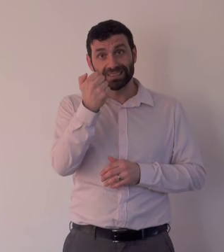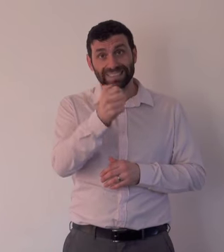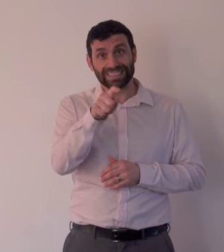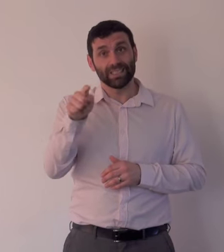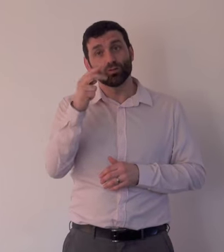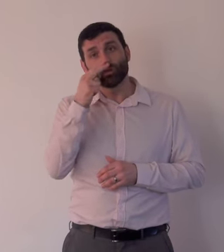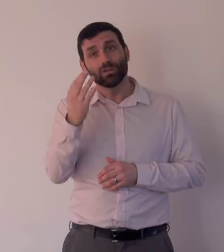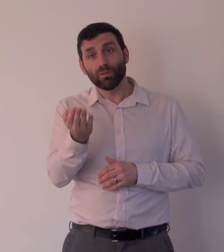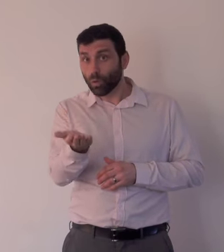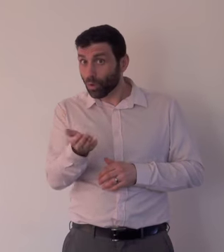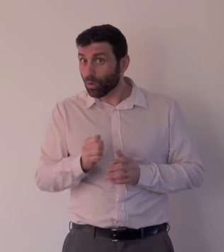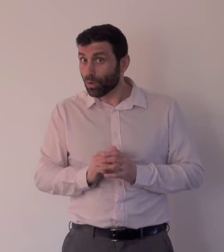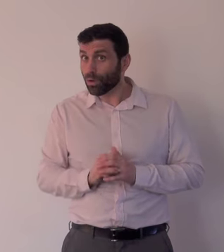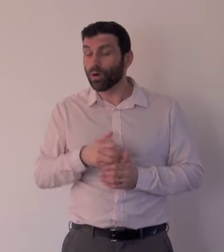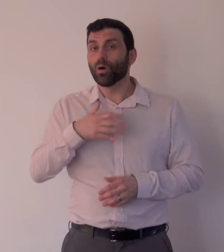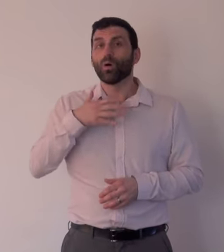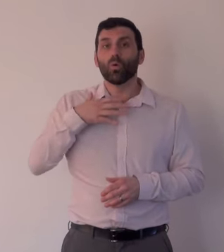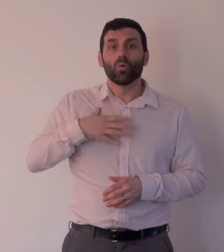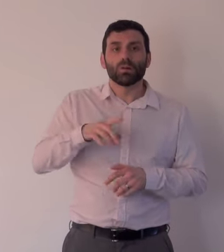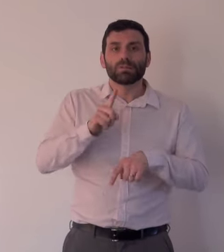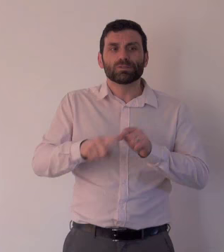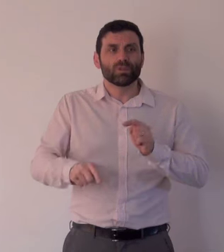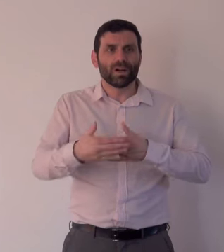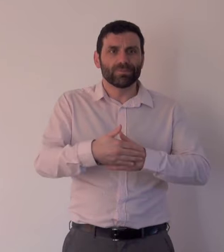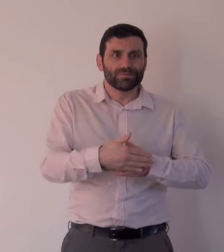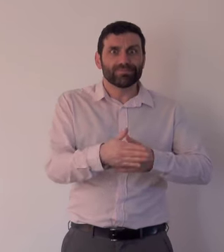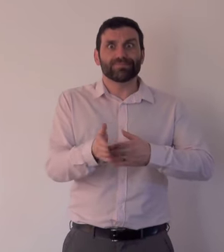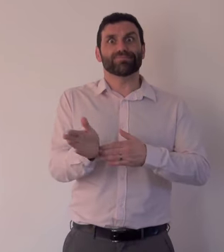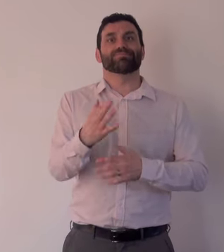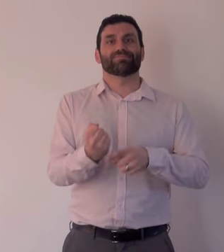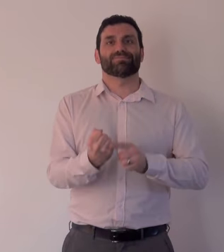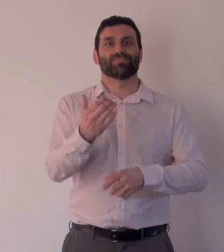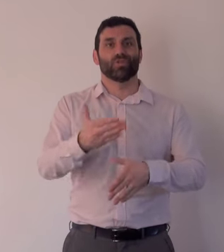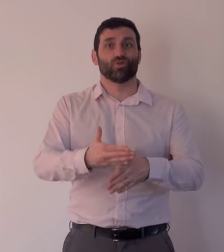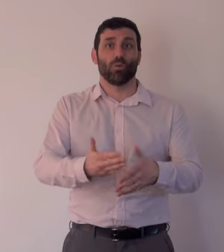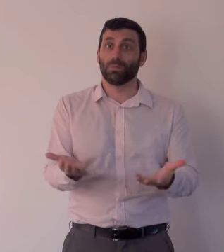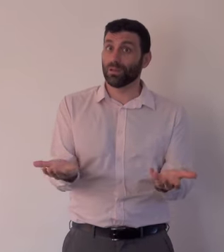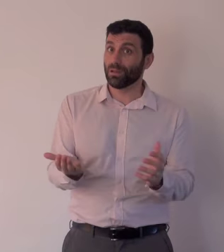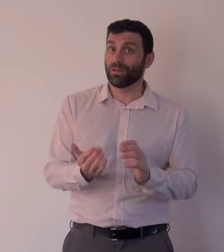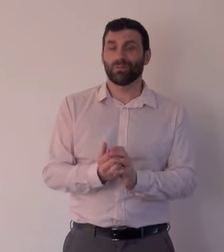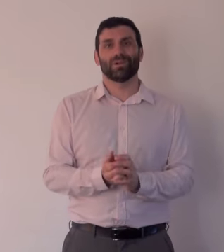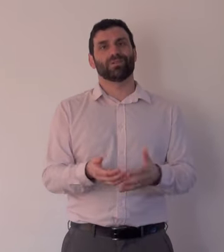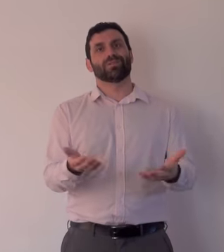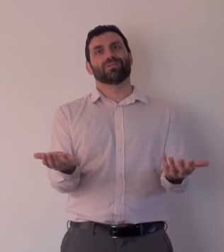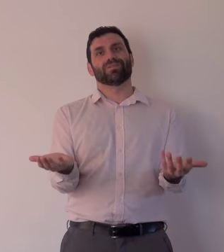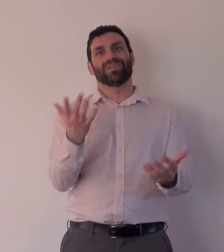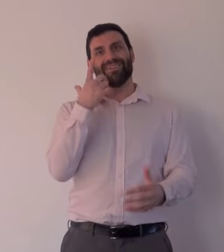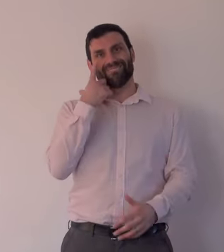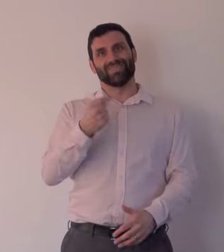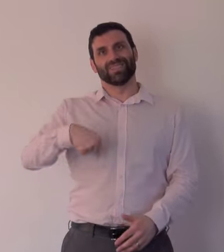So if you're aged 16 to 24 and you want to try and open the doors to a job,